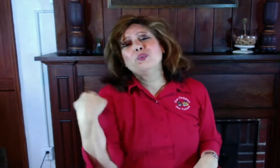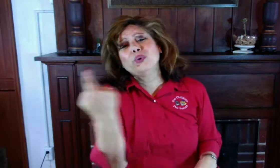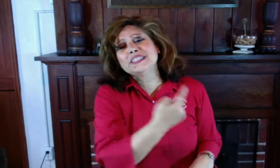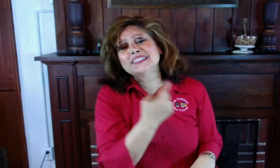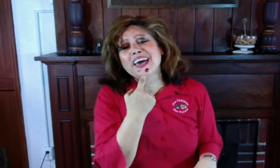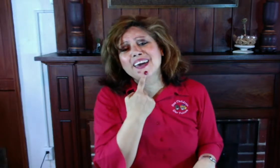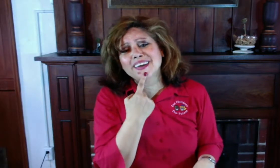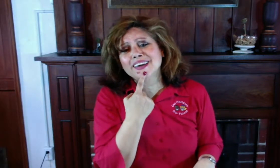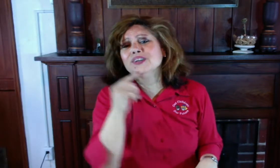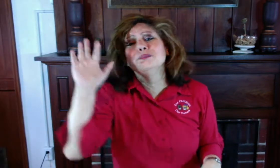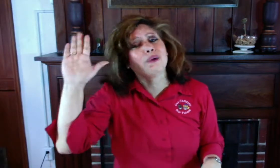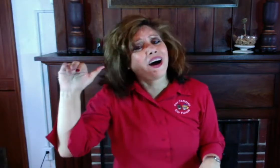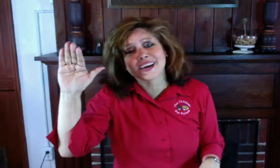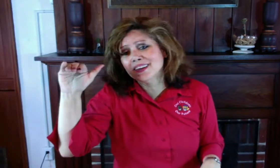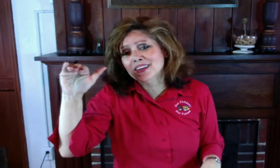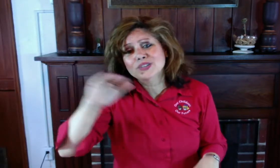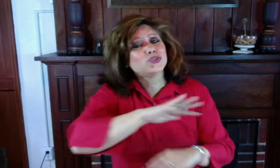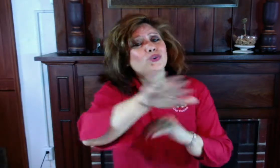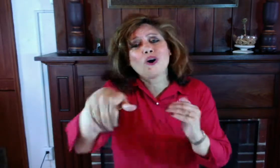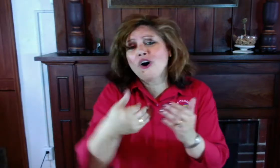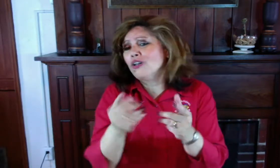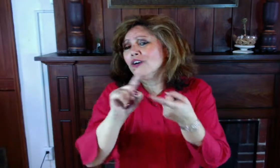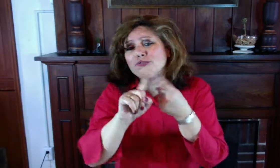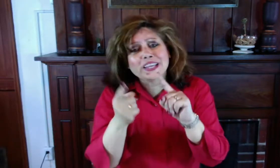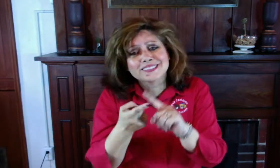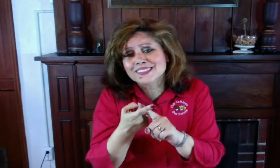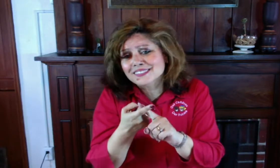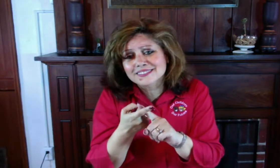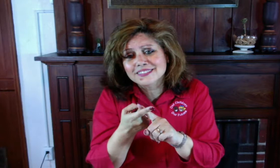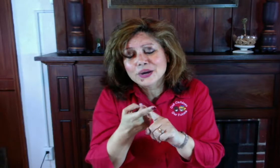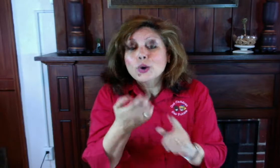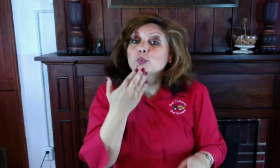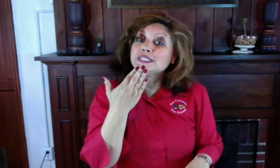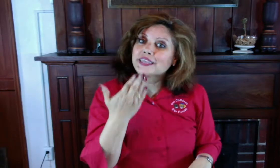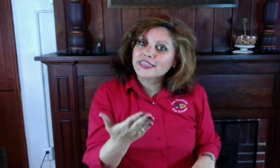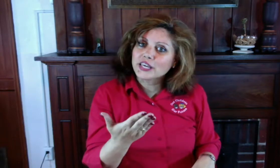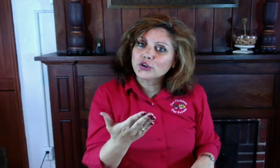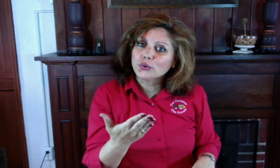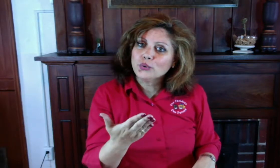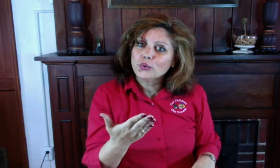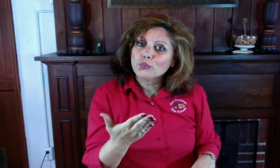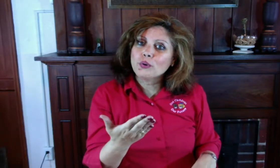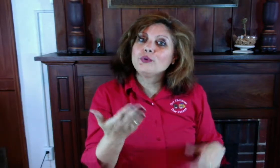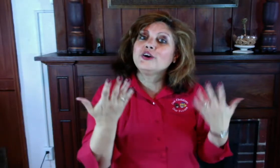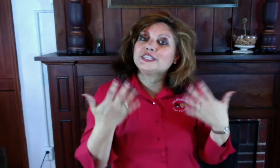we say goodbye to all our friends. We say thank you when we are